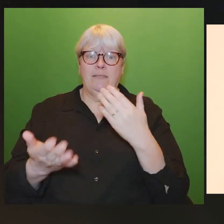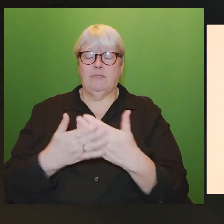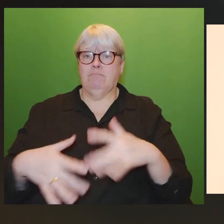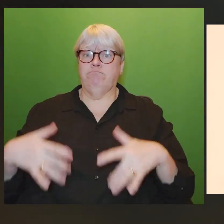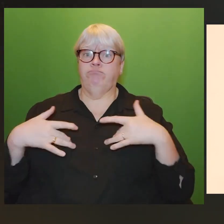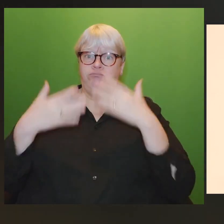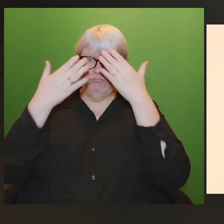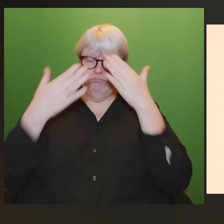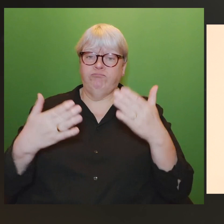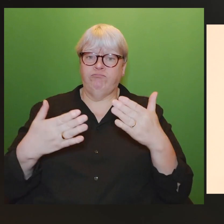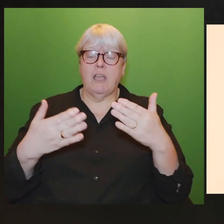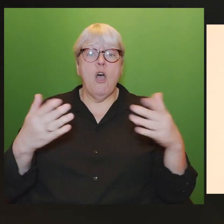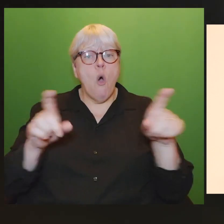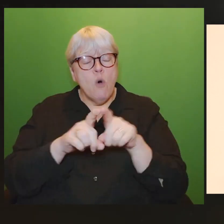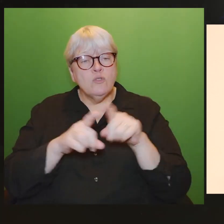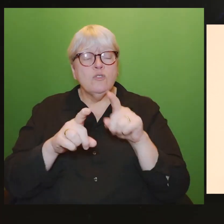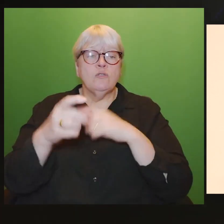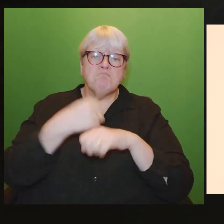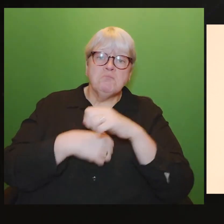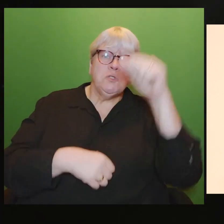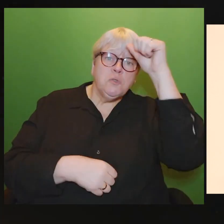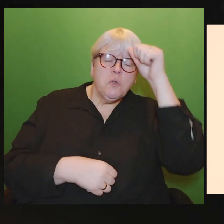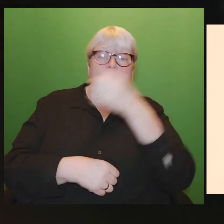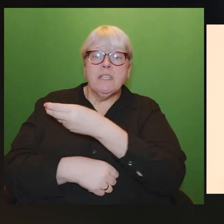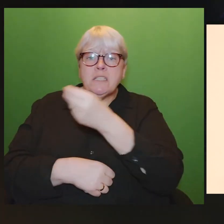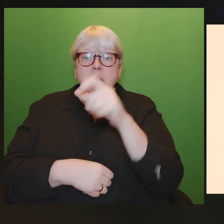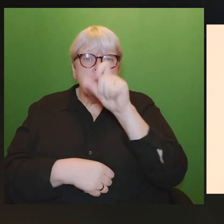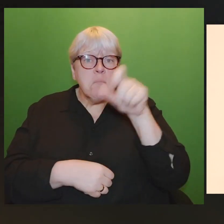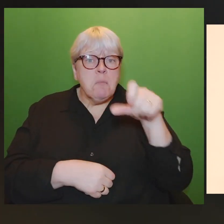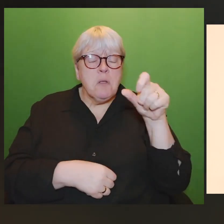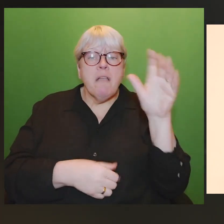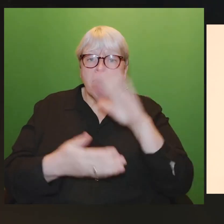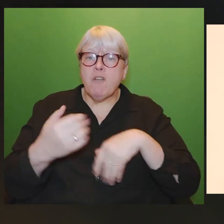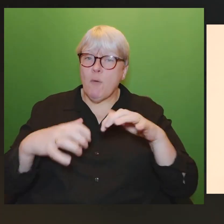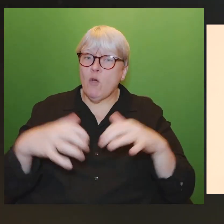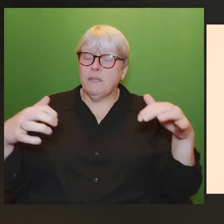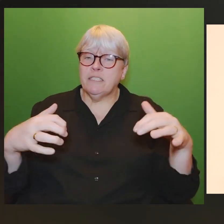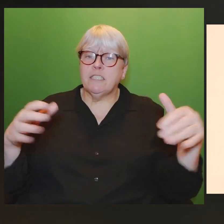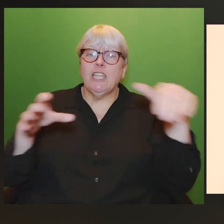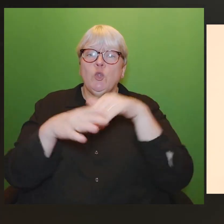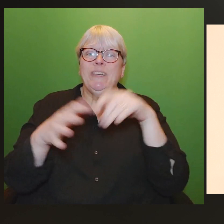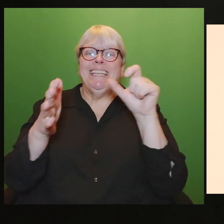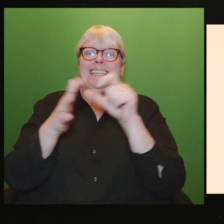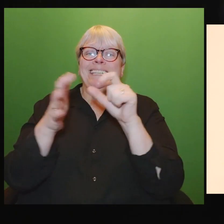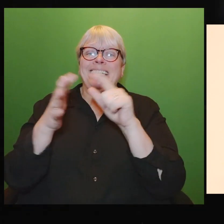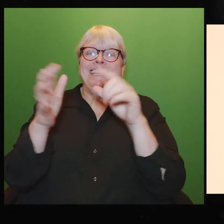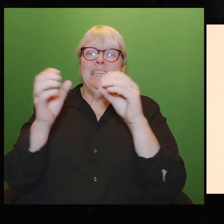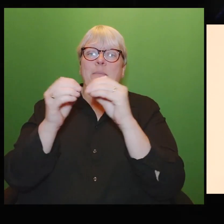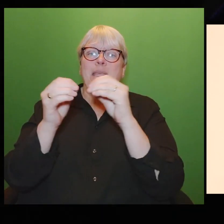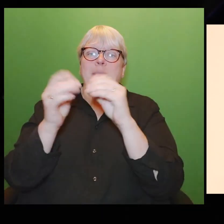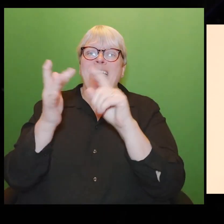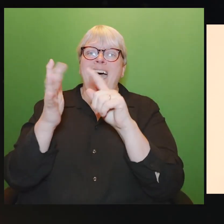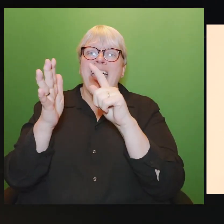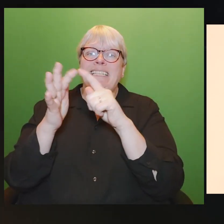make sacrifices, maybe to hide Jewish people? What would my response have been? Of